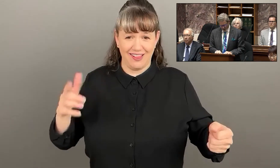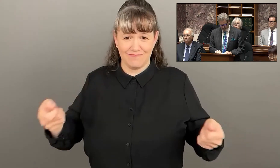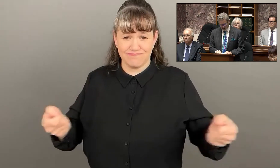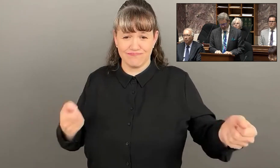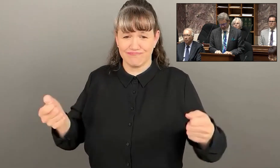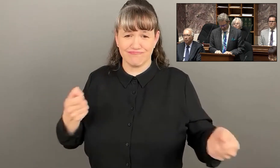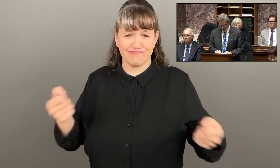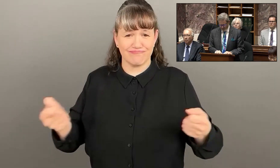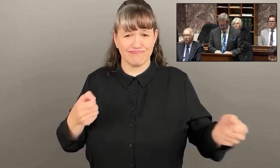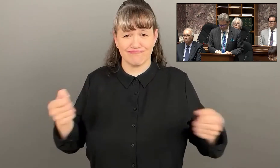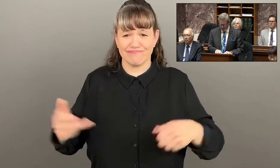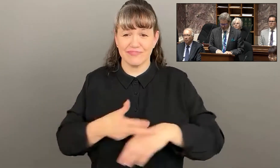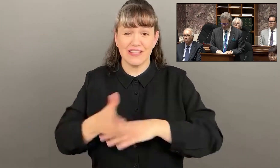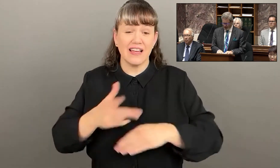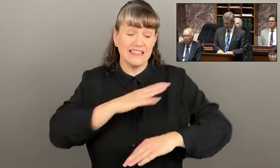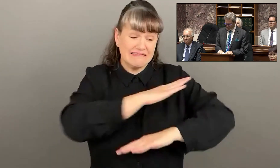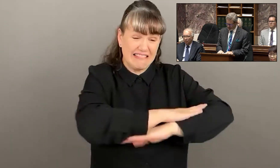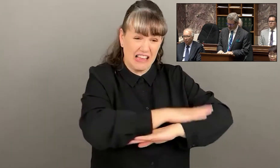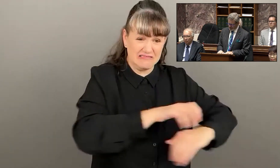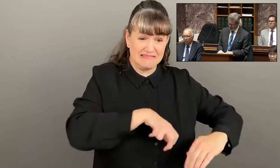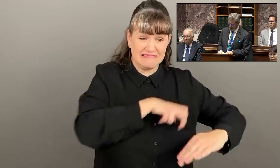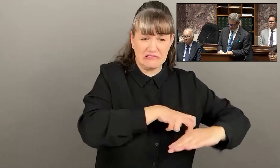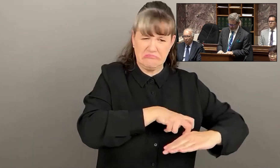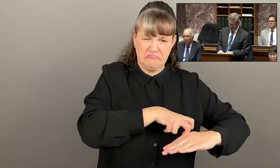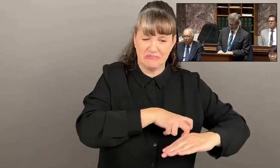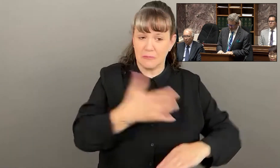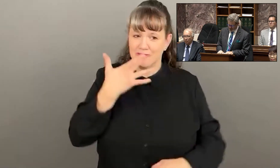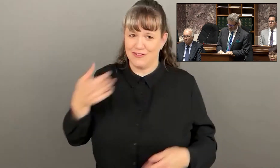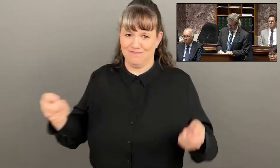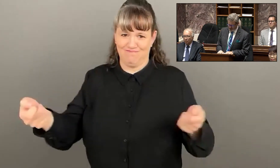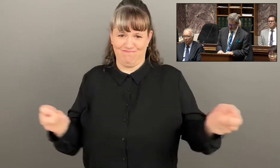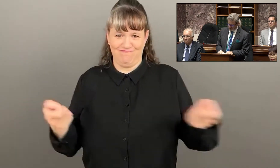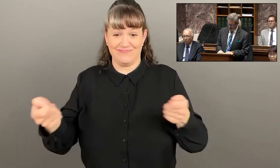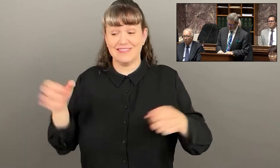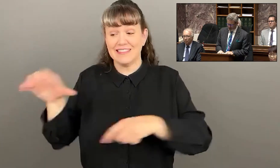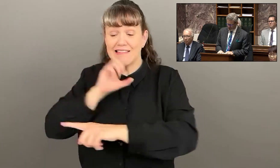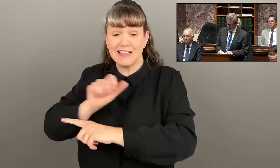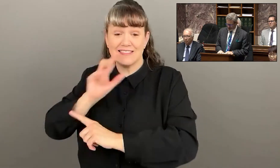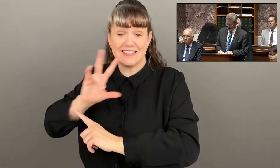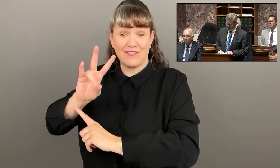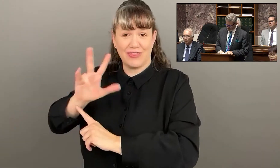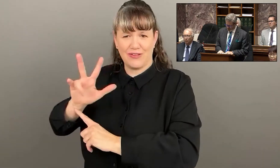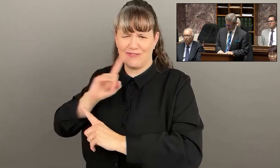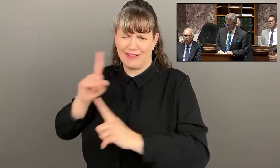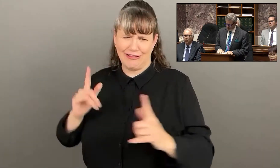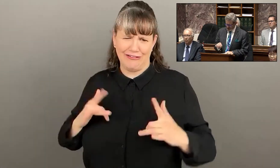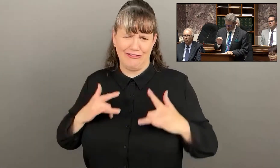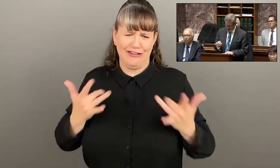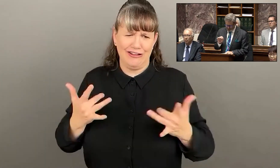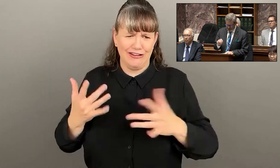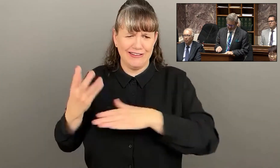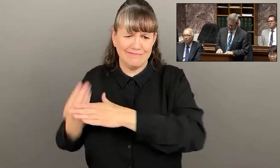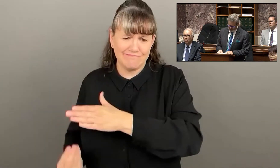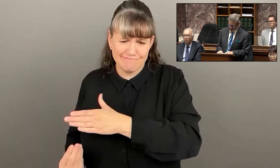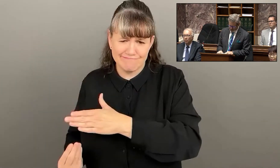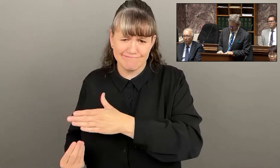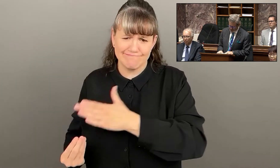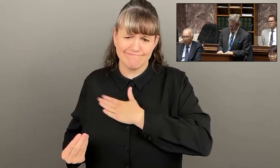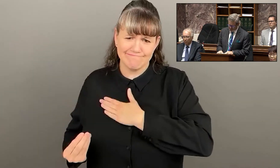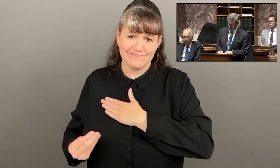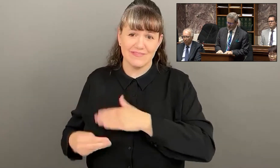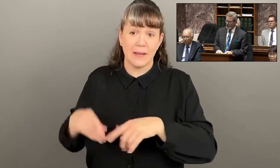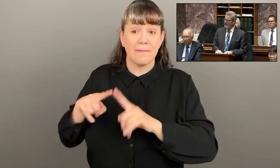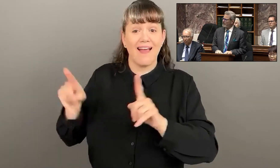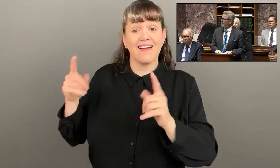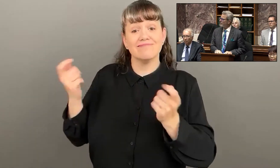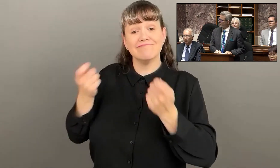we mark Dairy Week in British Columbia, it seems a fitting time to celebrate a man whose life's work was deeply tied to that